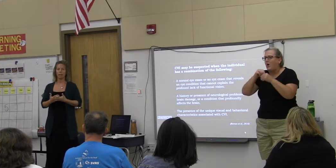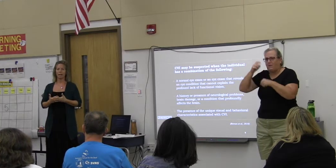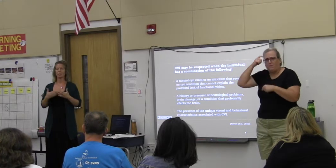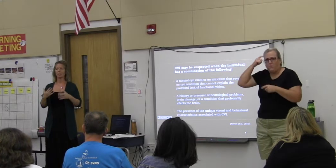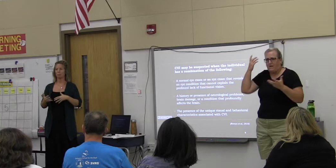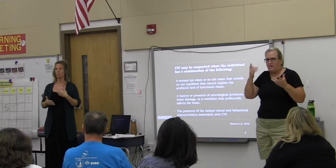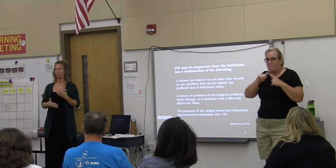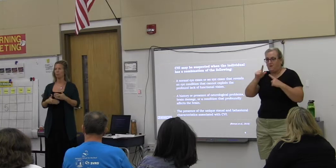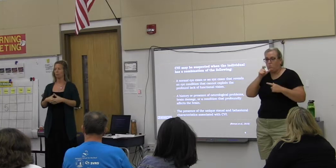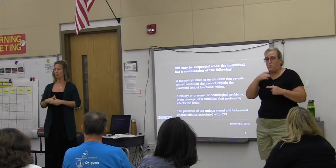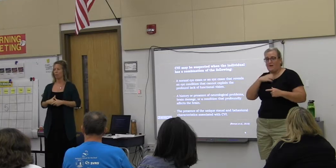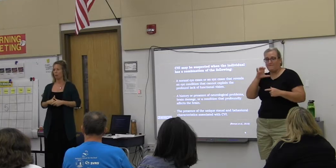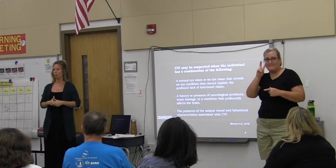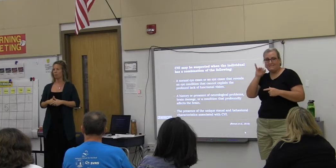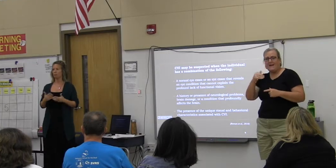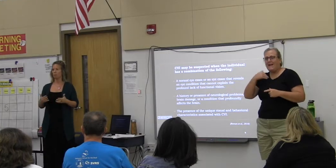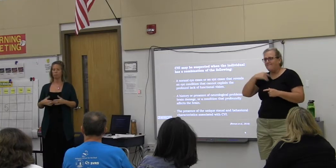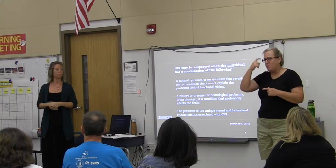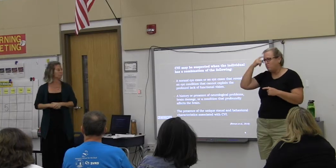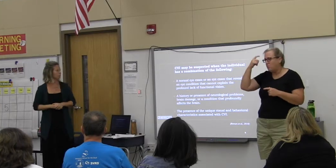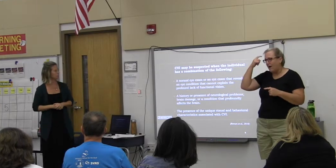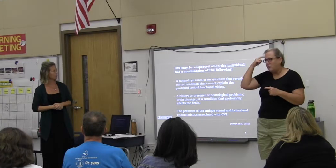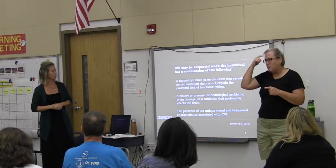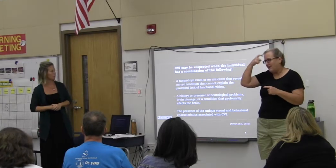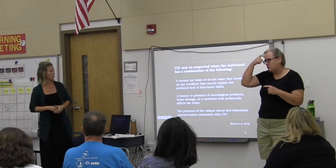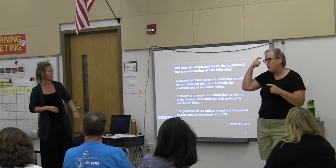who has CVI has some type of brain trauma.